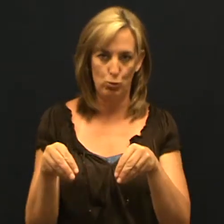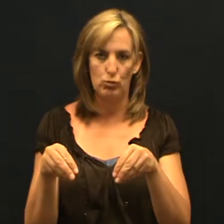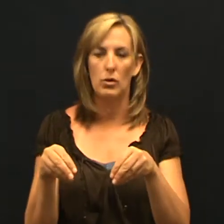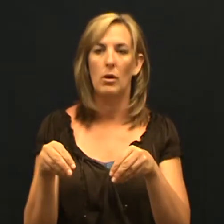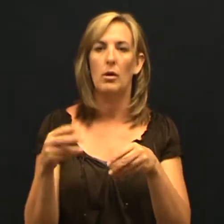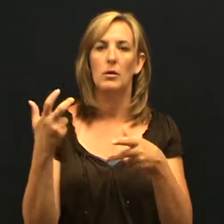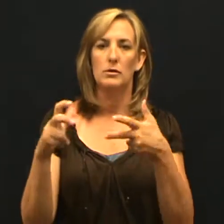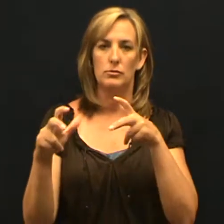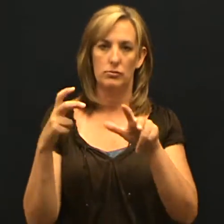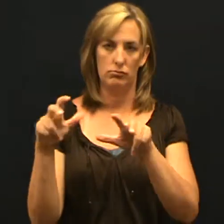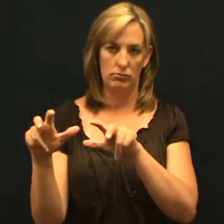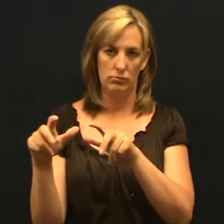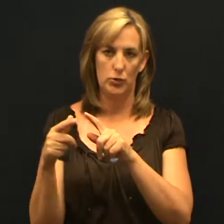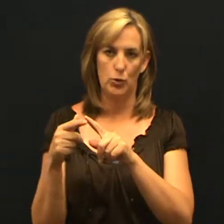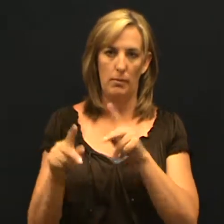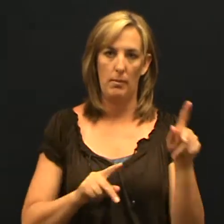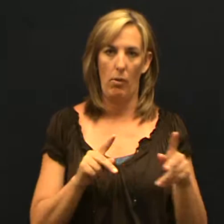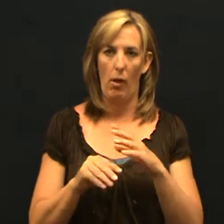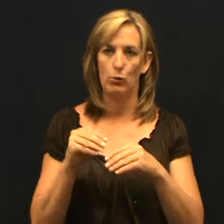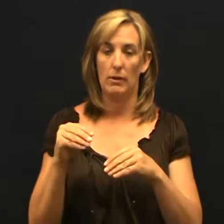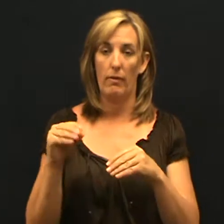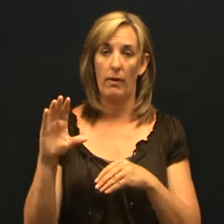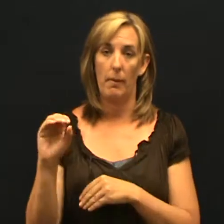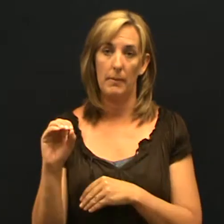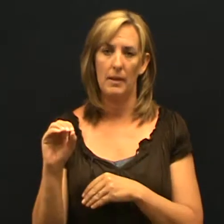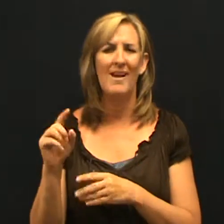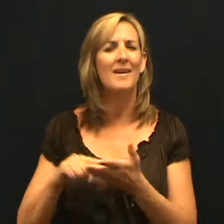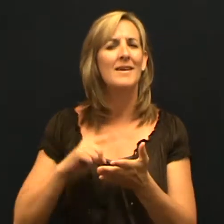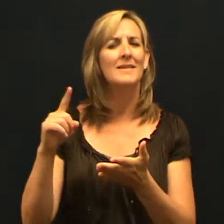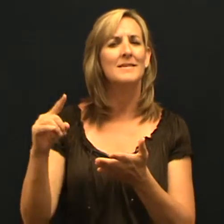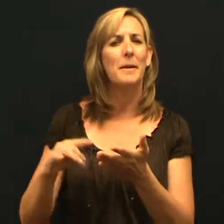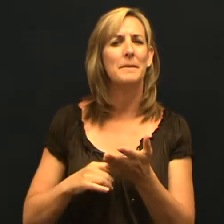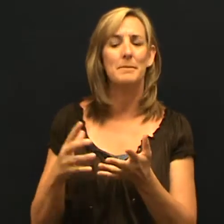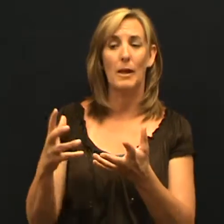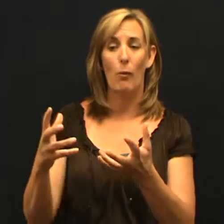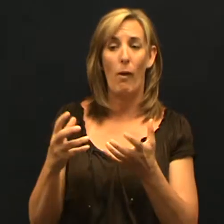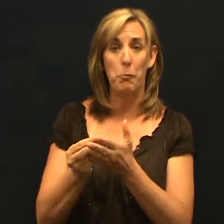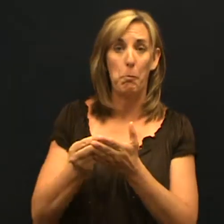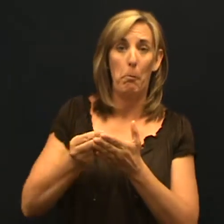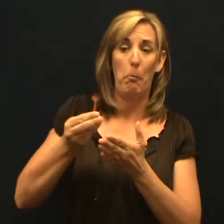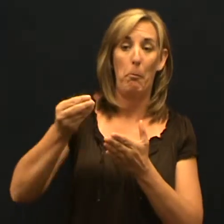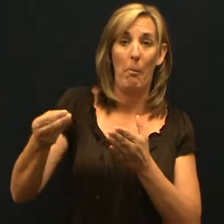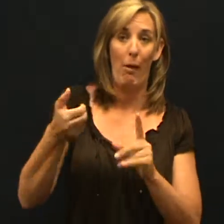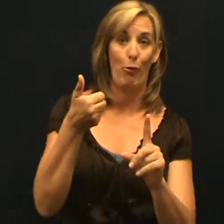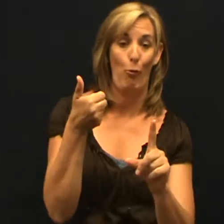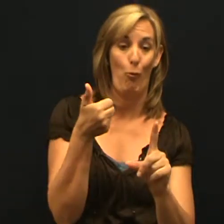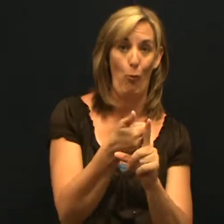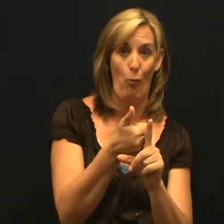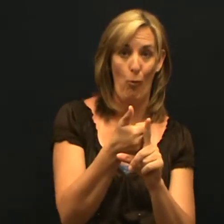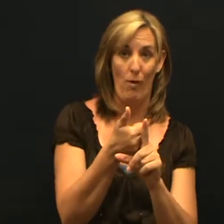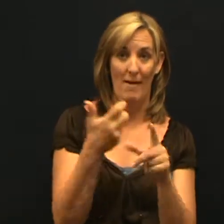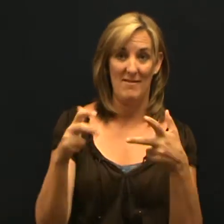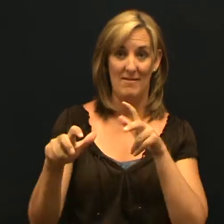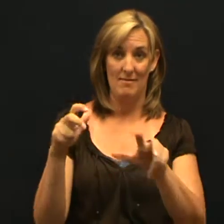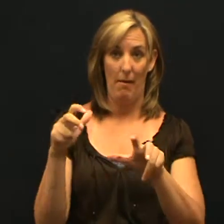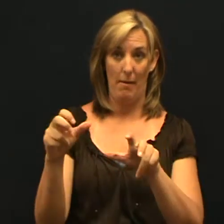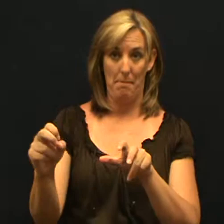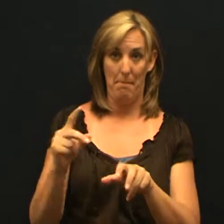company. Sometimes they want to buy some stock back. Why might they want to repurchase their own stock? Well, sometimes the